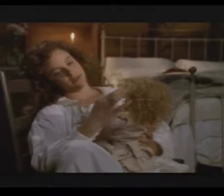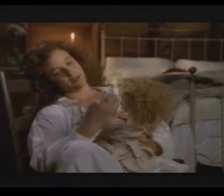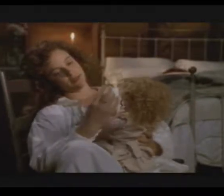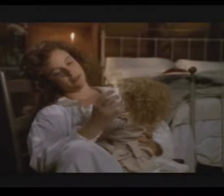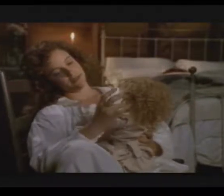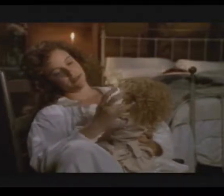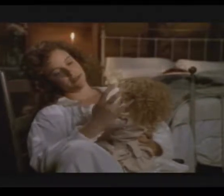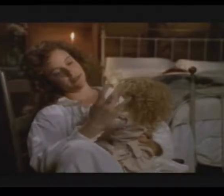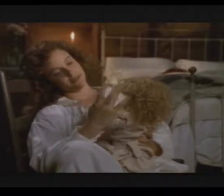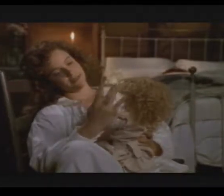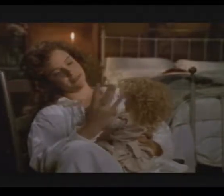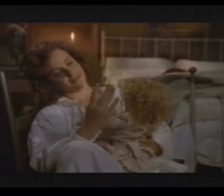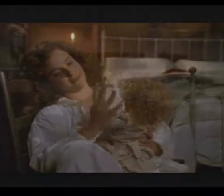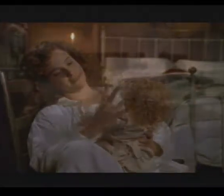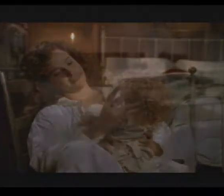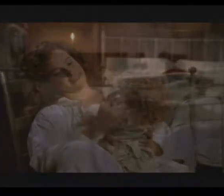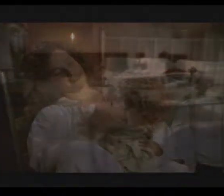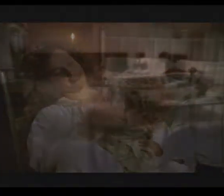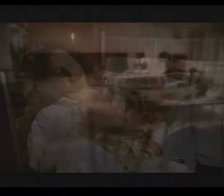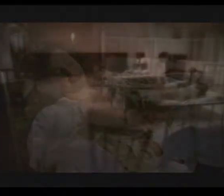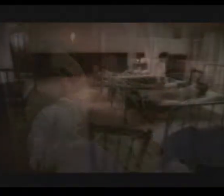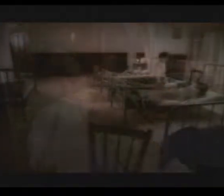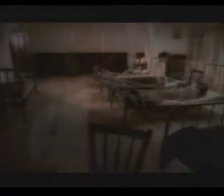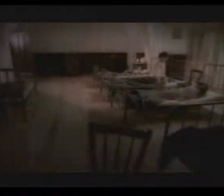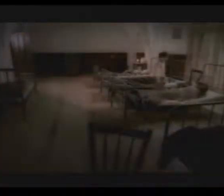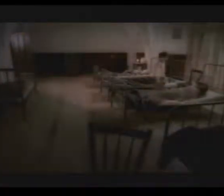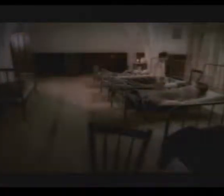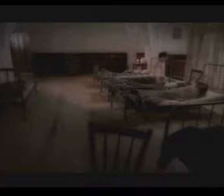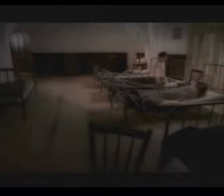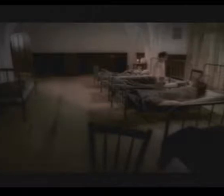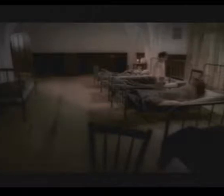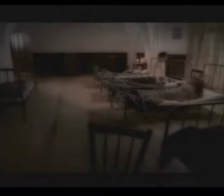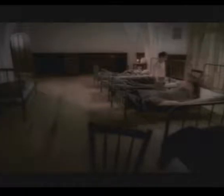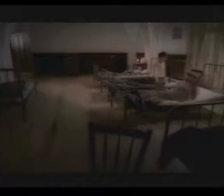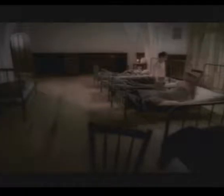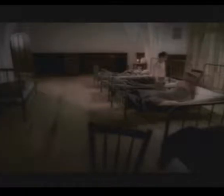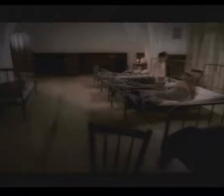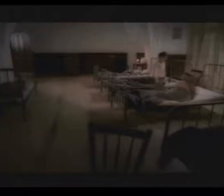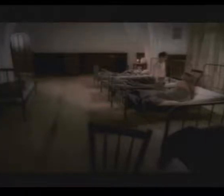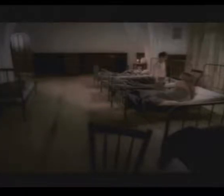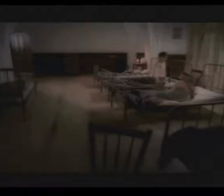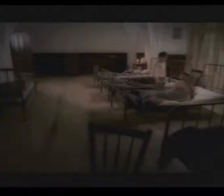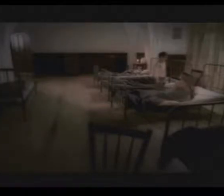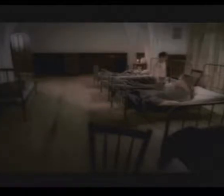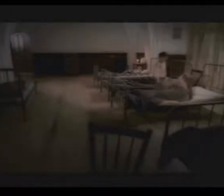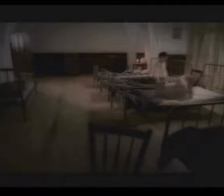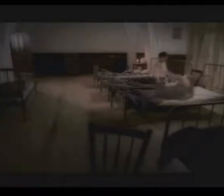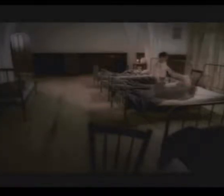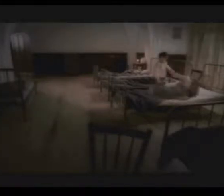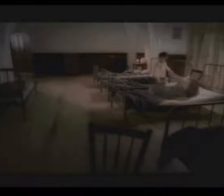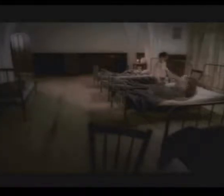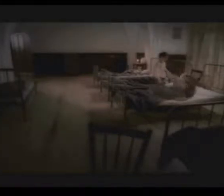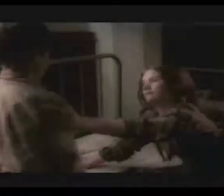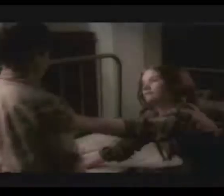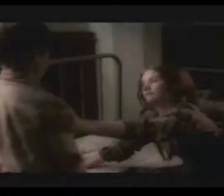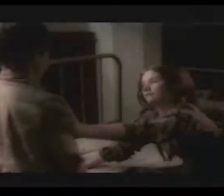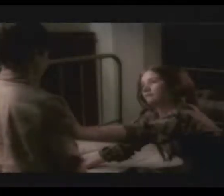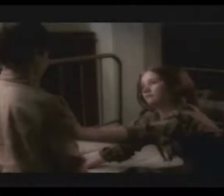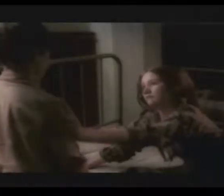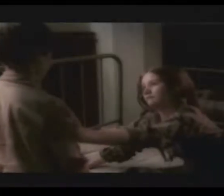What to do? That'd be really cool. There are rats in my room. Yeah, but it still has. This is just her flashback.